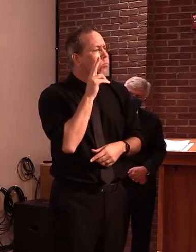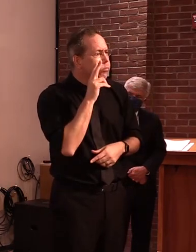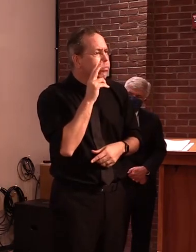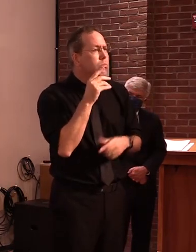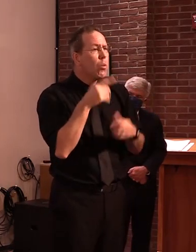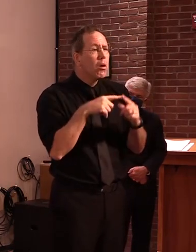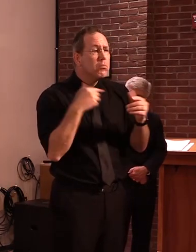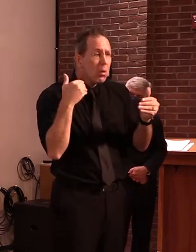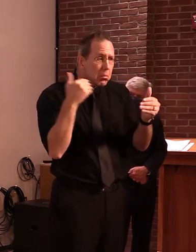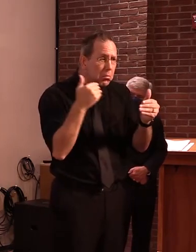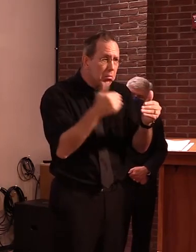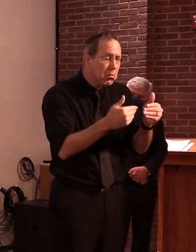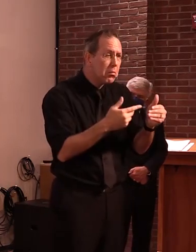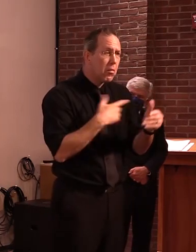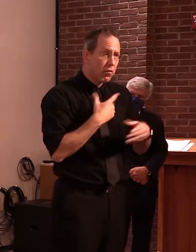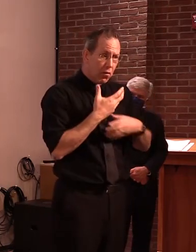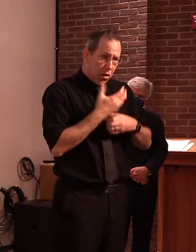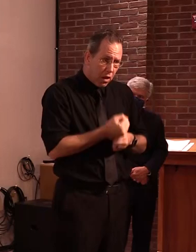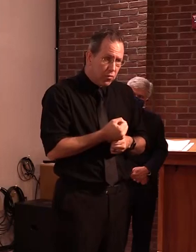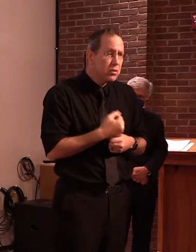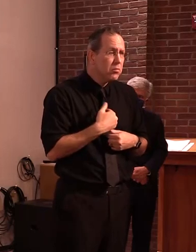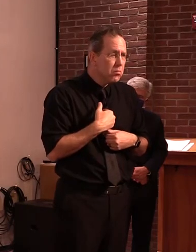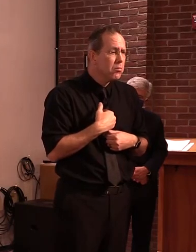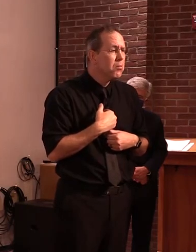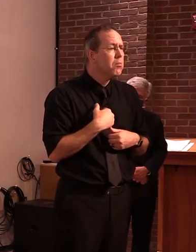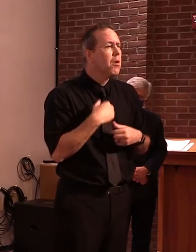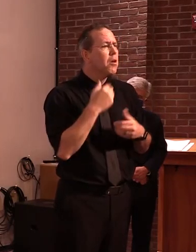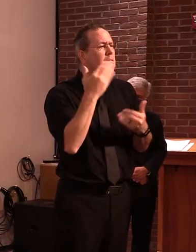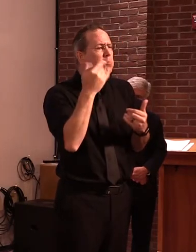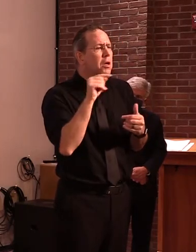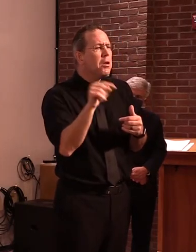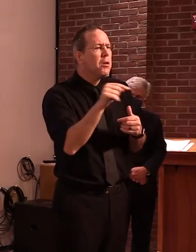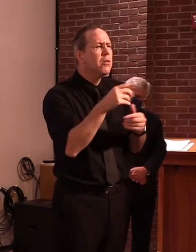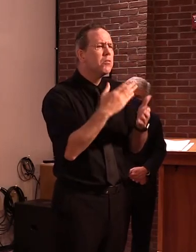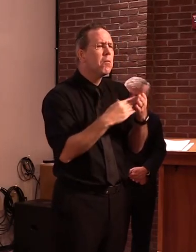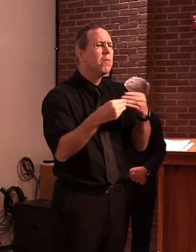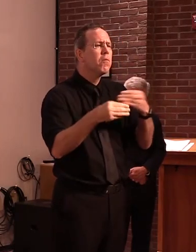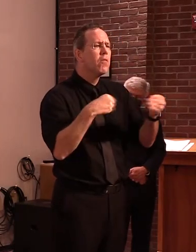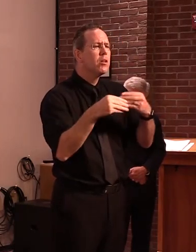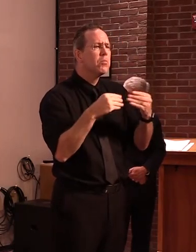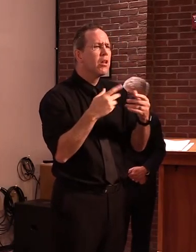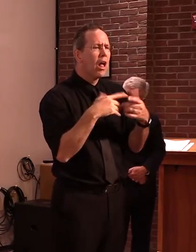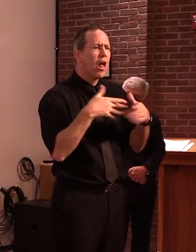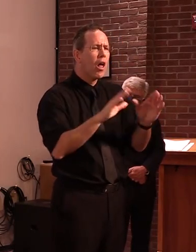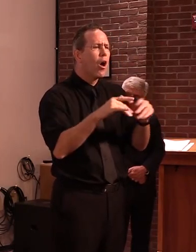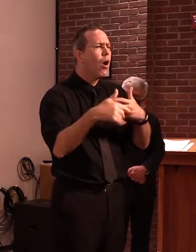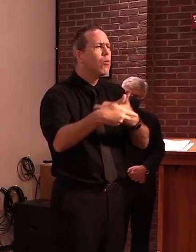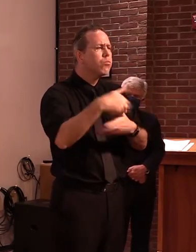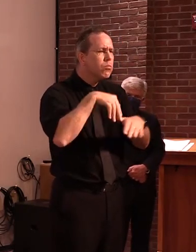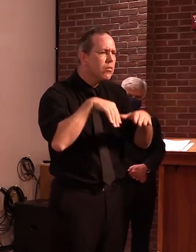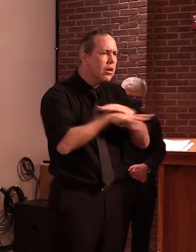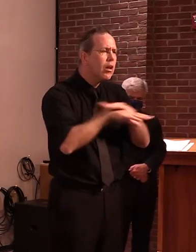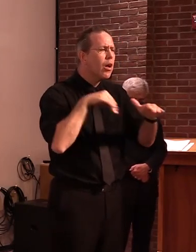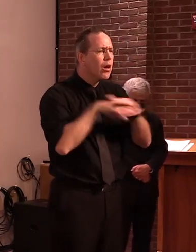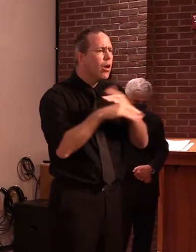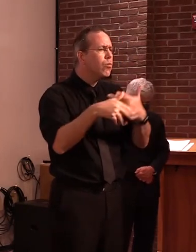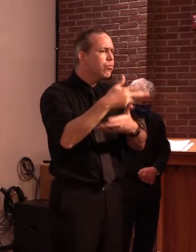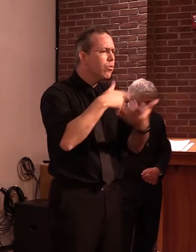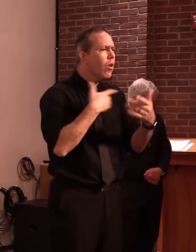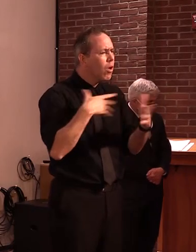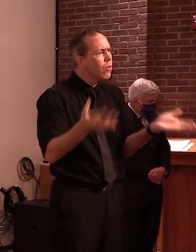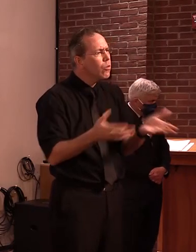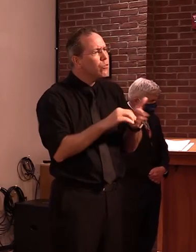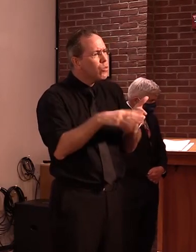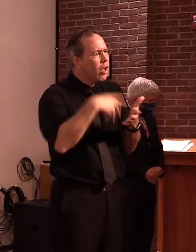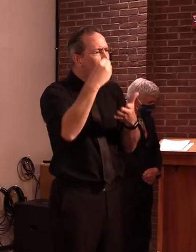then I would say that there'd be more flexibility. We want to make sure the kids get outside, for instance, and get some fresh air and